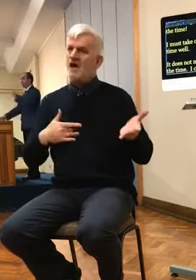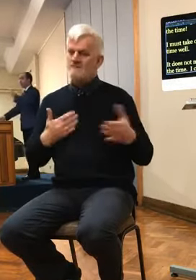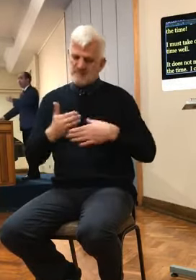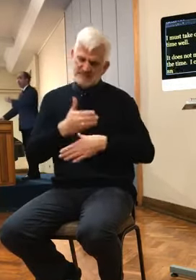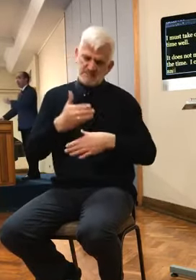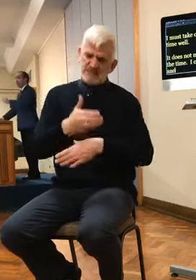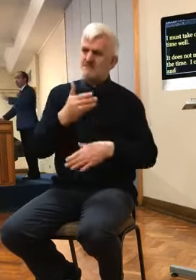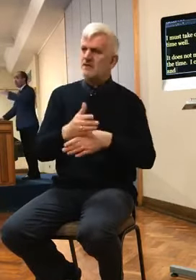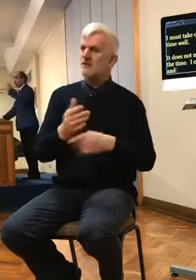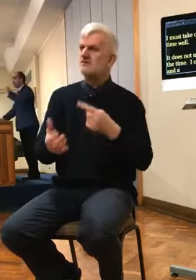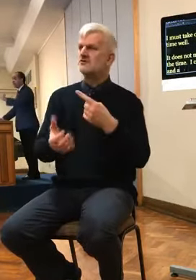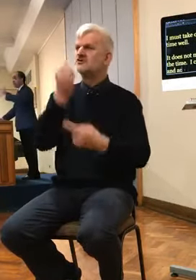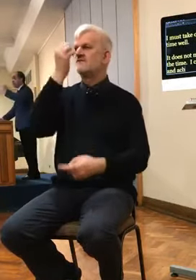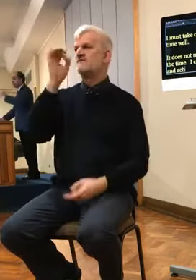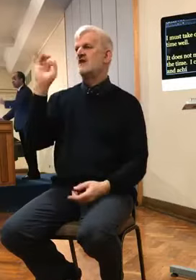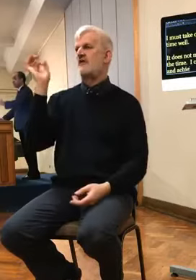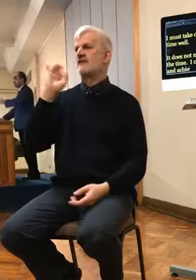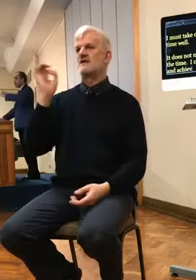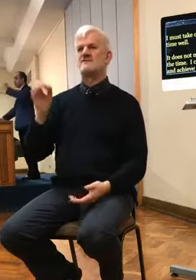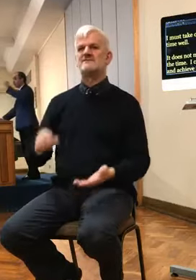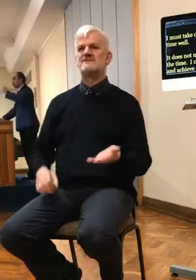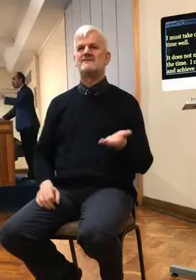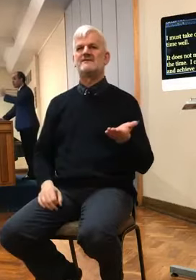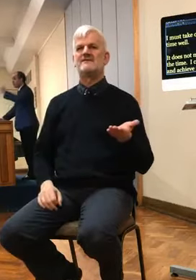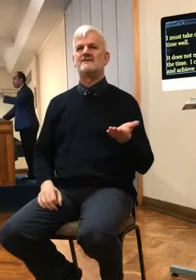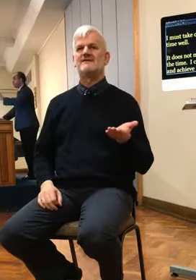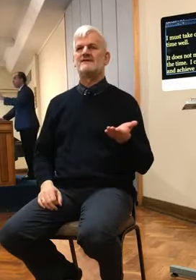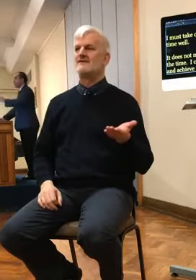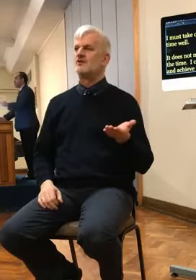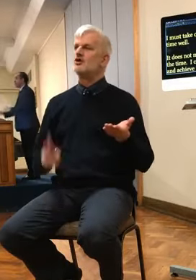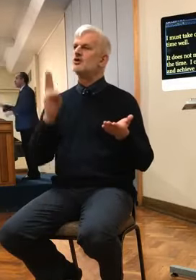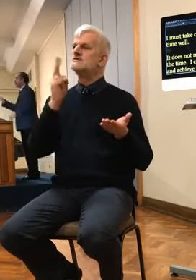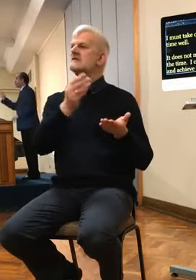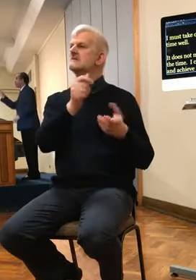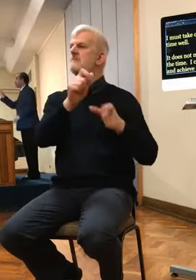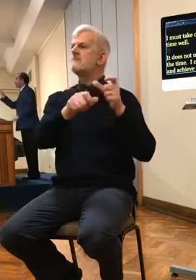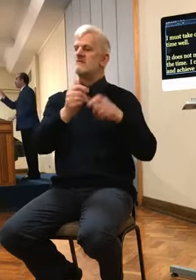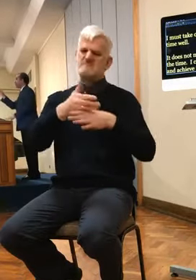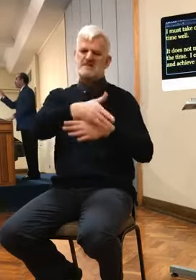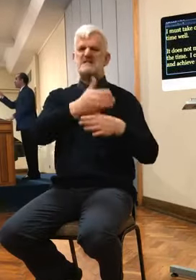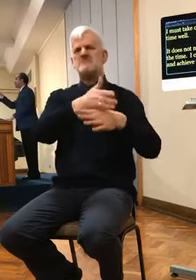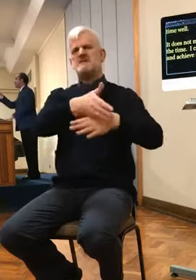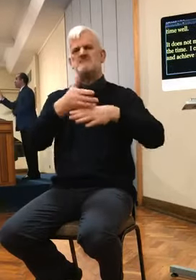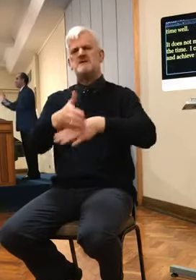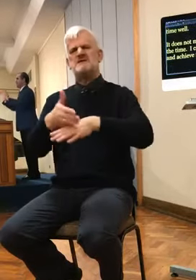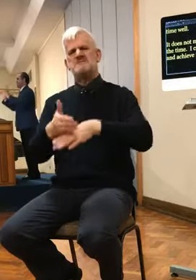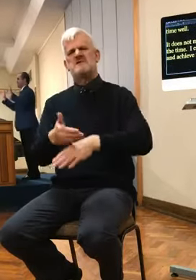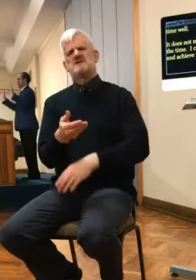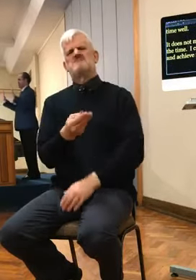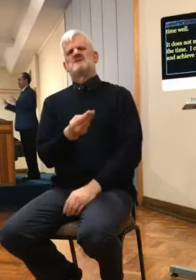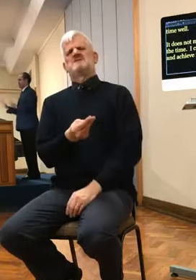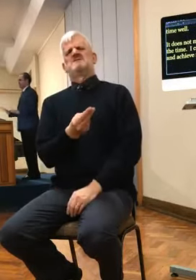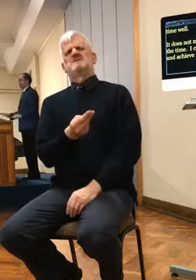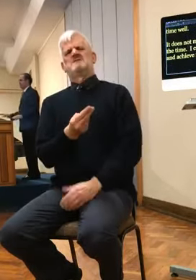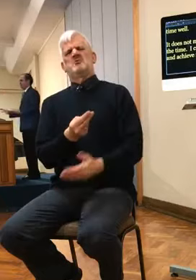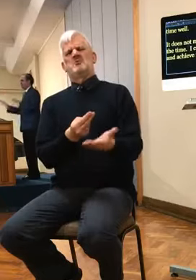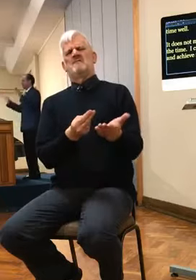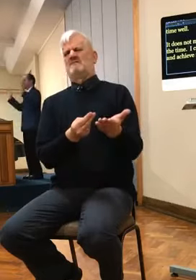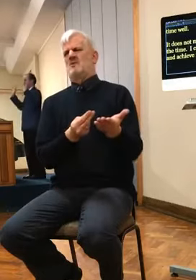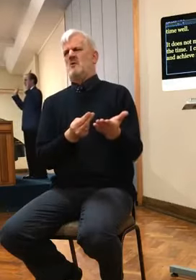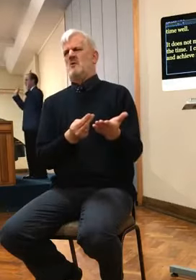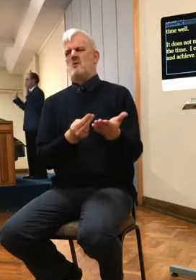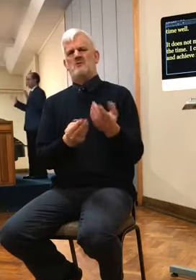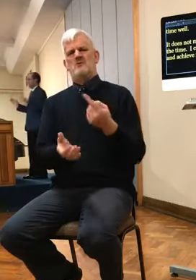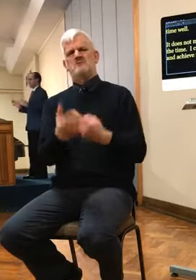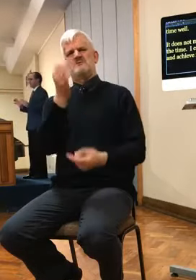There are people who are busy, busy, they are always busy, but the product, the outcome is nothing. Oh,